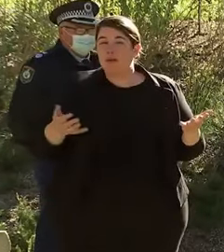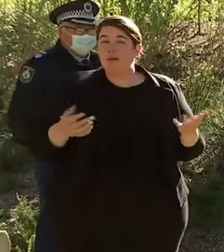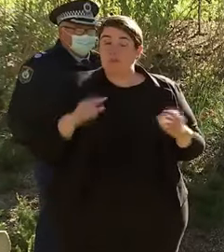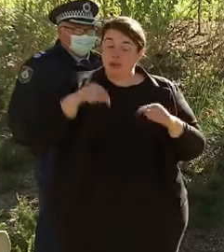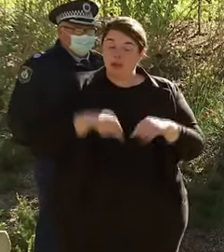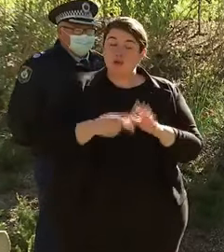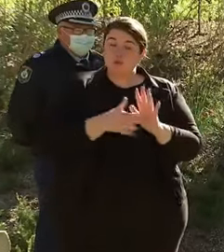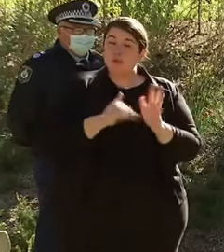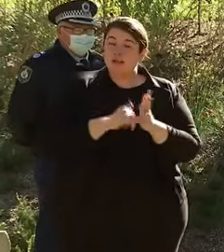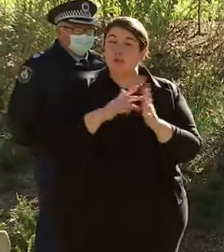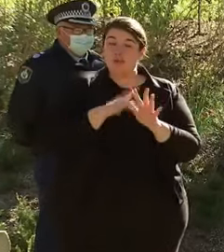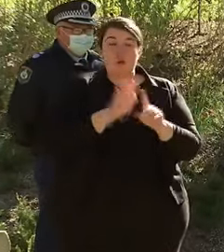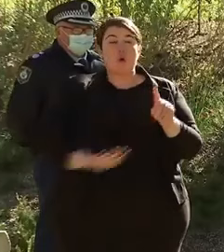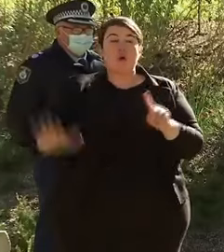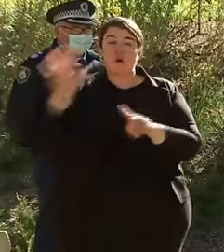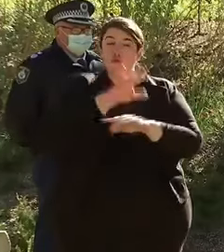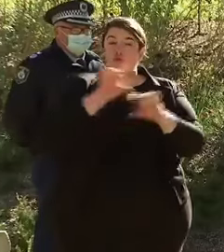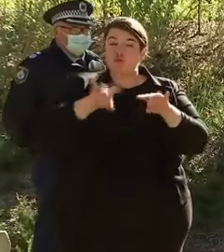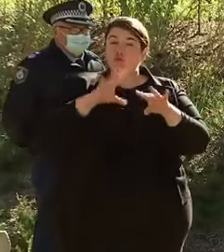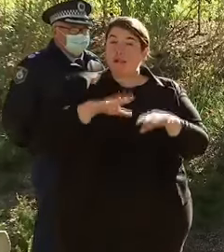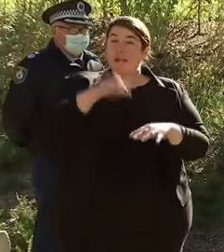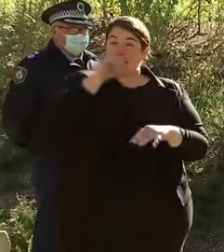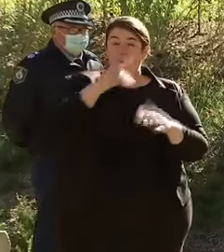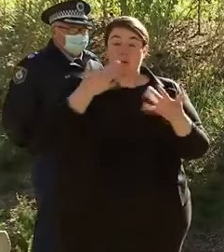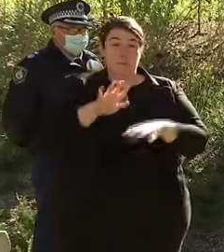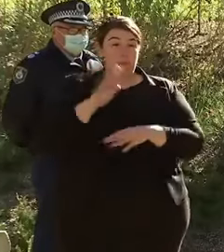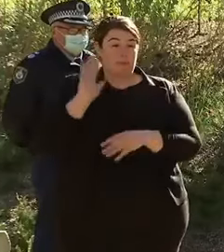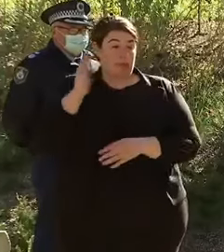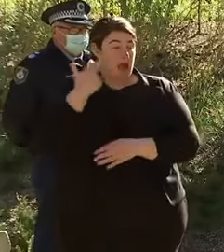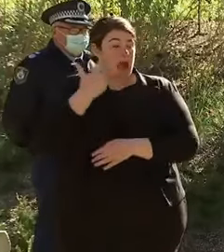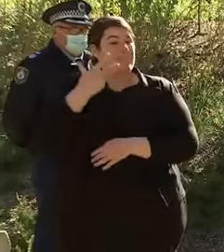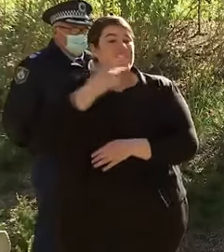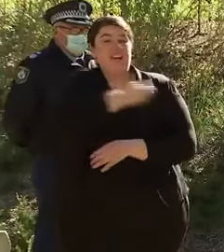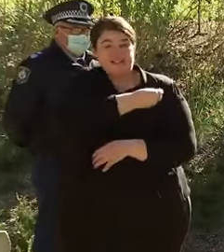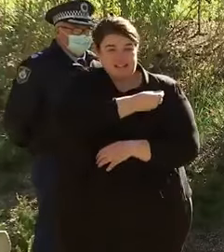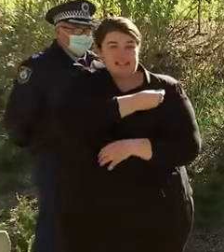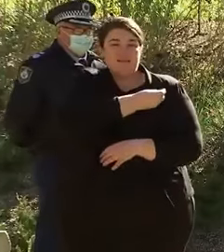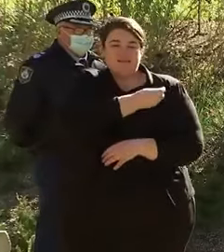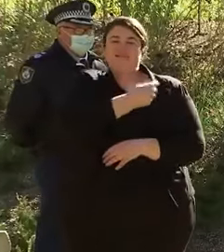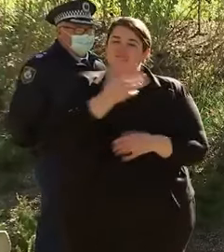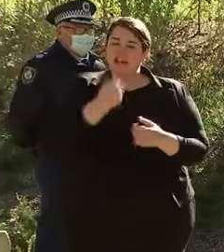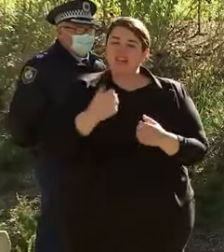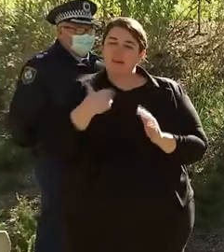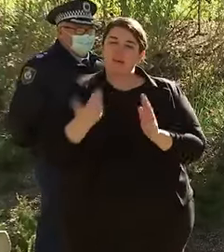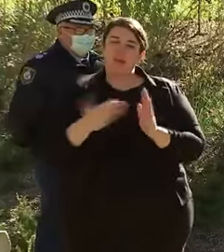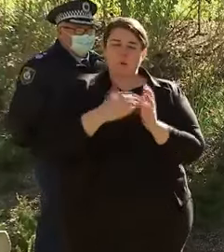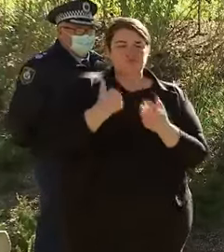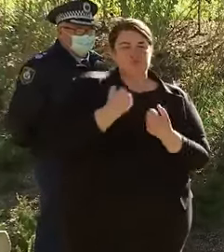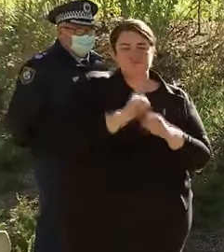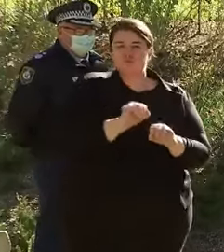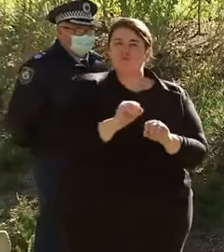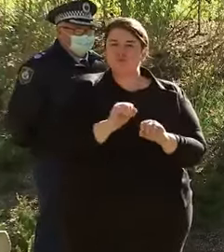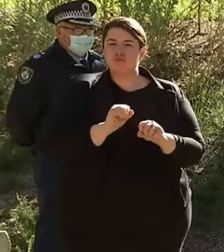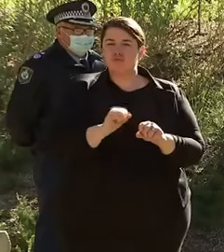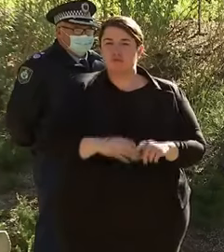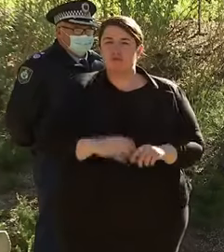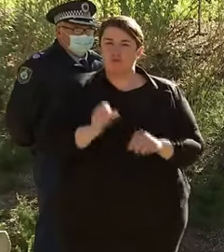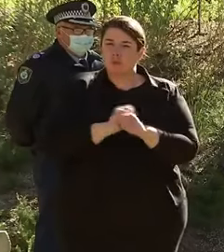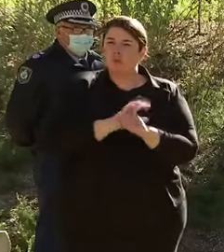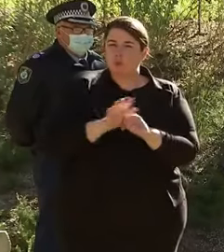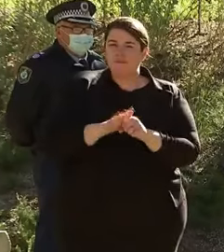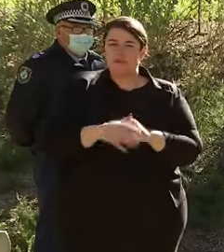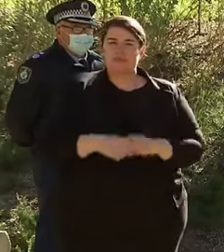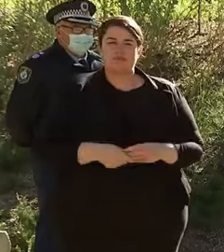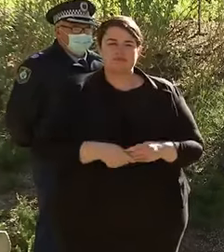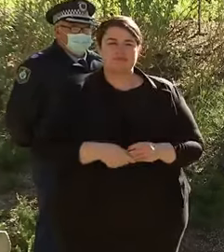New South Wales and across Australia, that those who've been vaccinated do have that added layer of protection. We are seeing instances, and Dr.